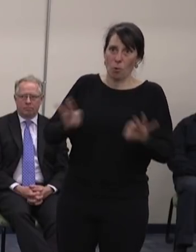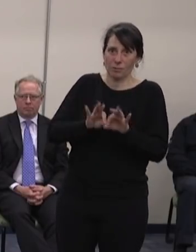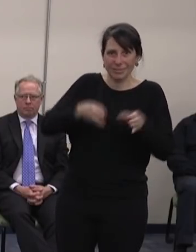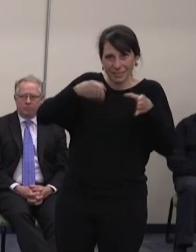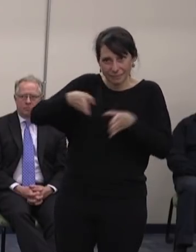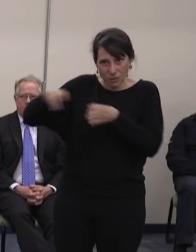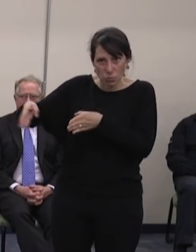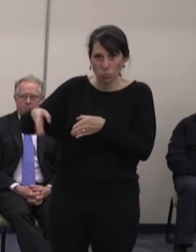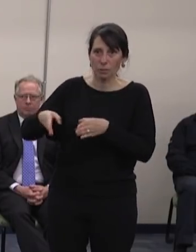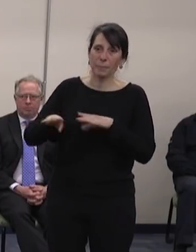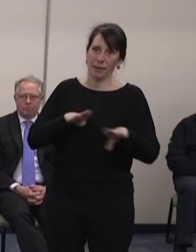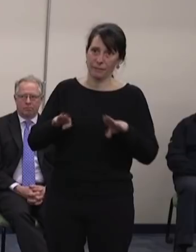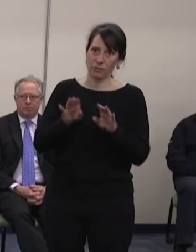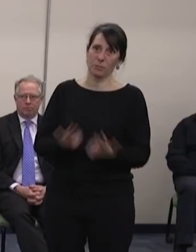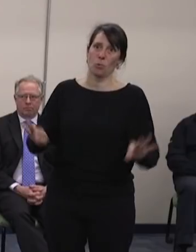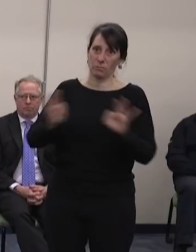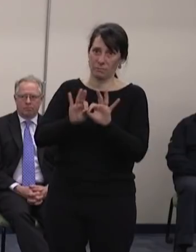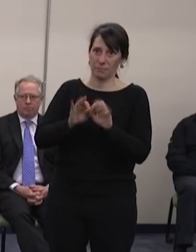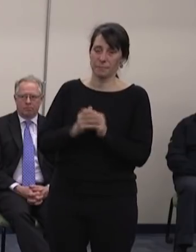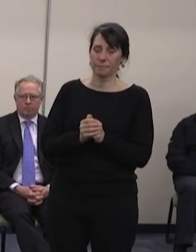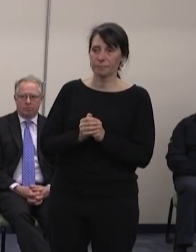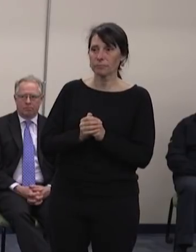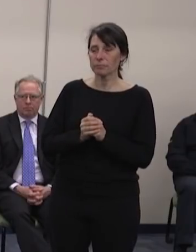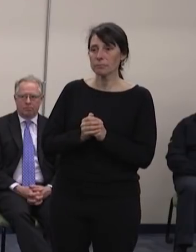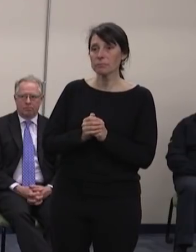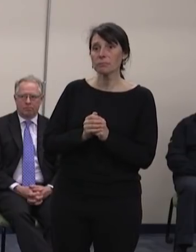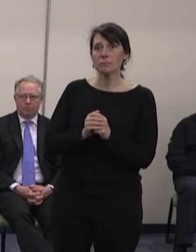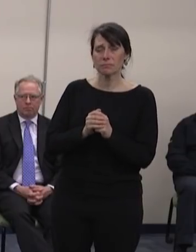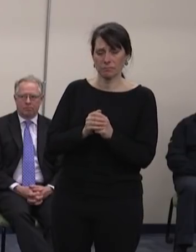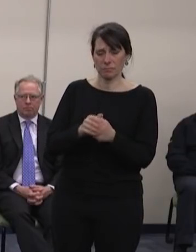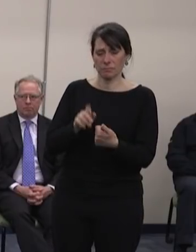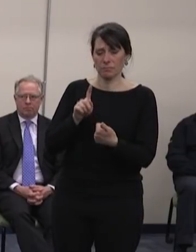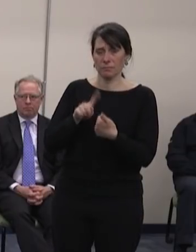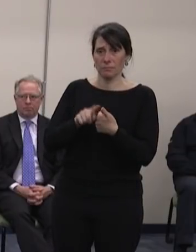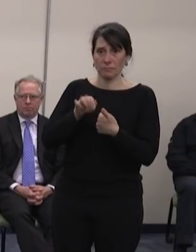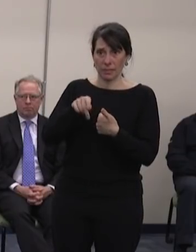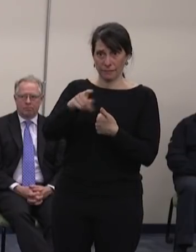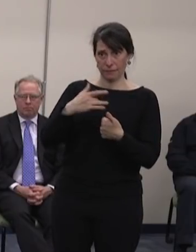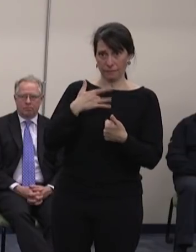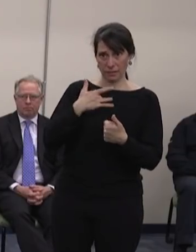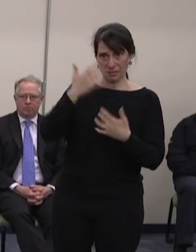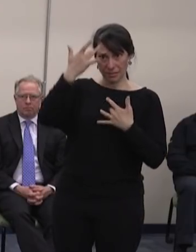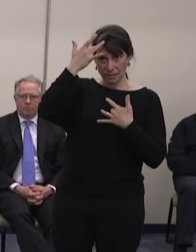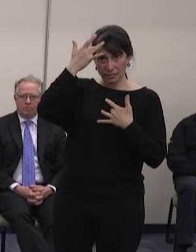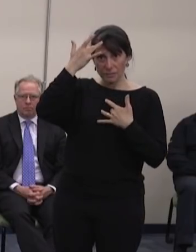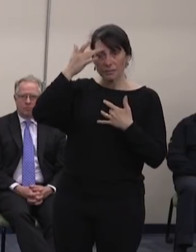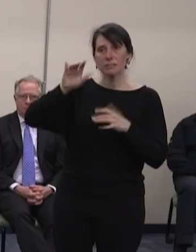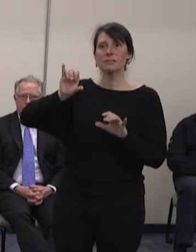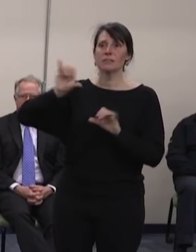Number one, if you are sick, please stay home away from other people.